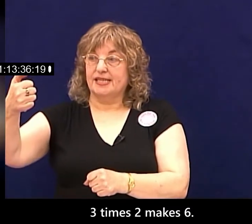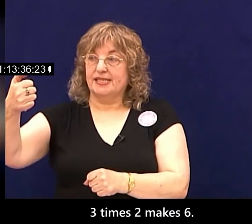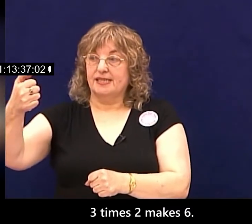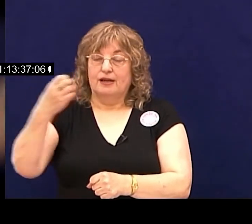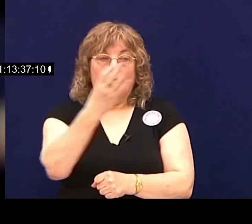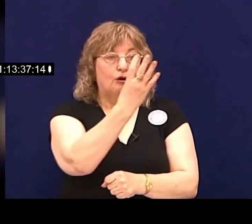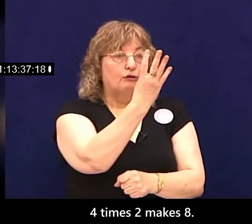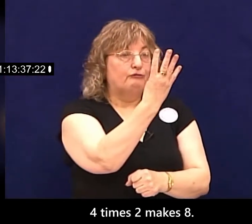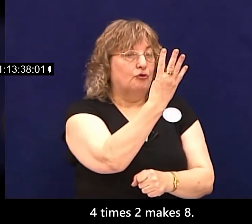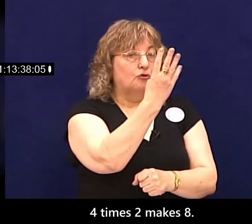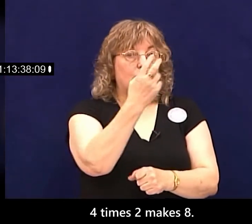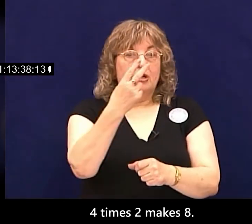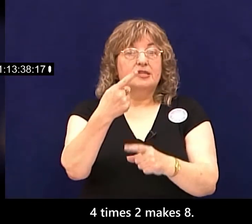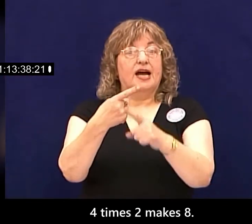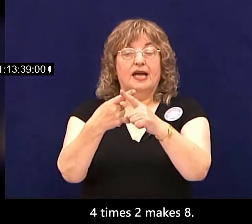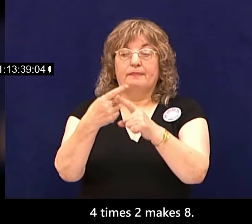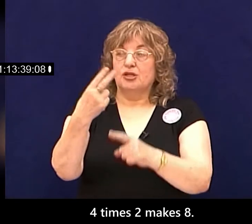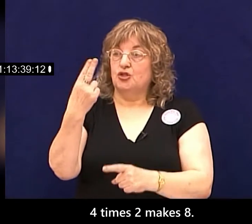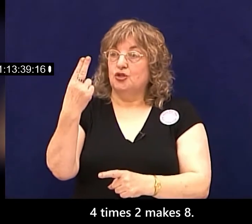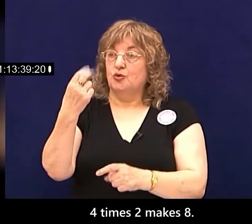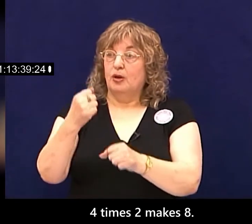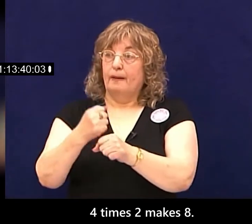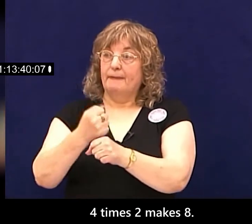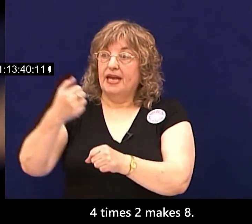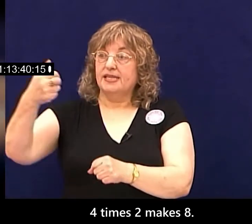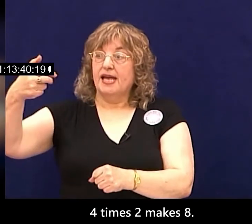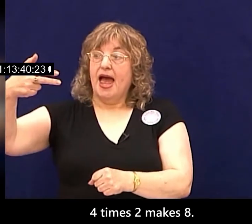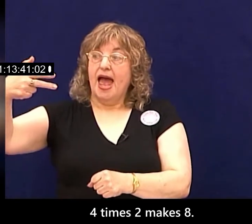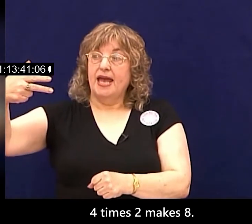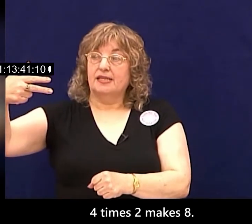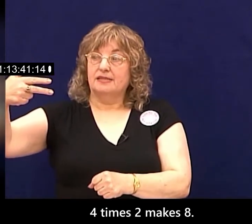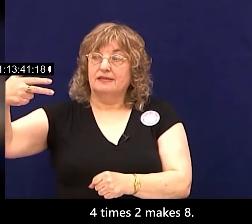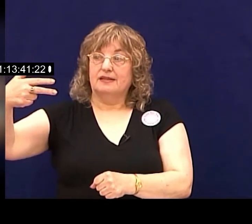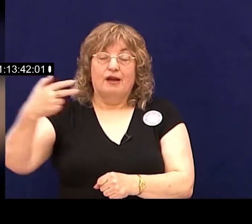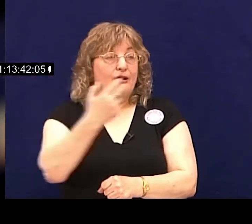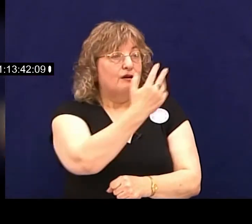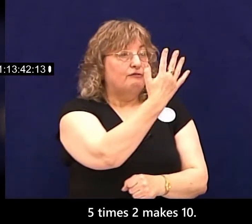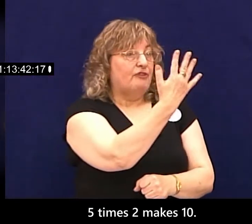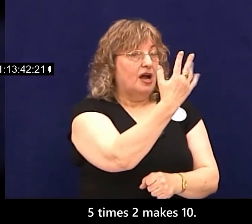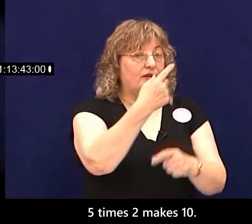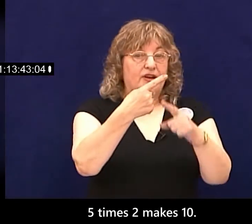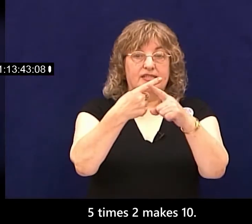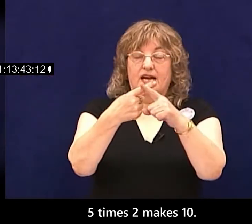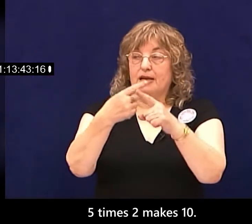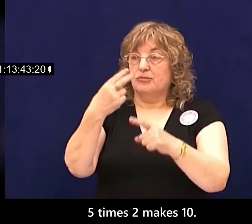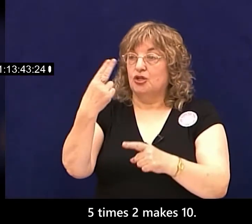6. 4 times 2 makes 8. 5 times